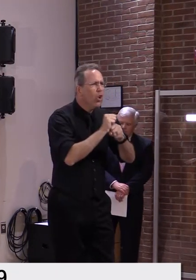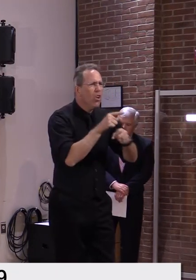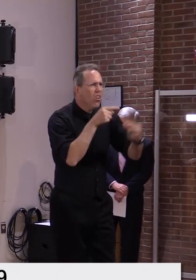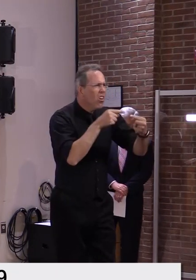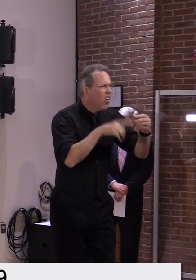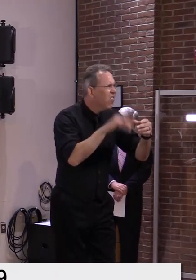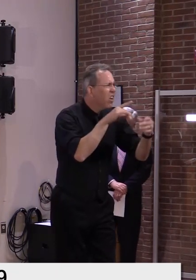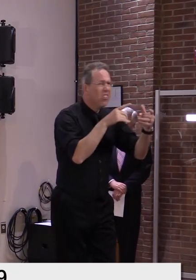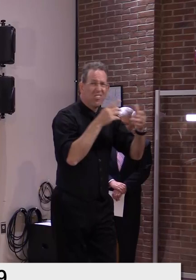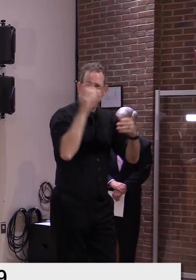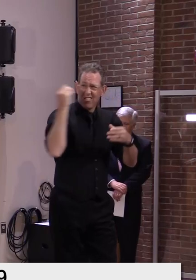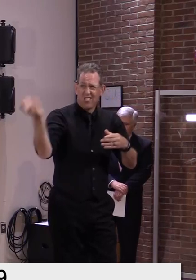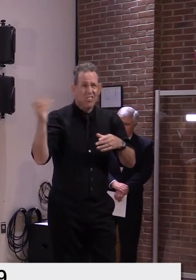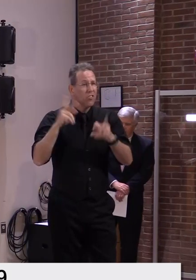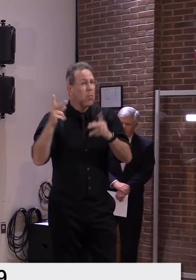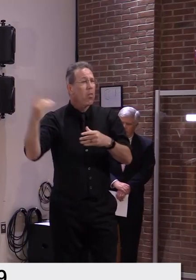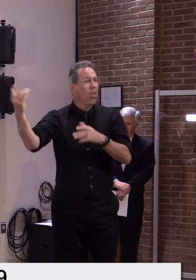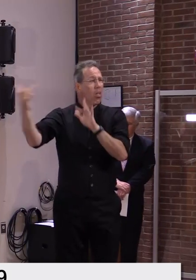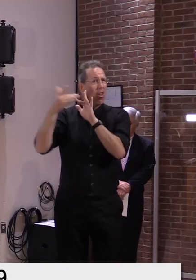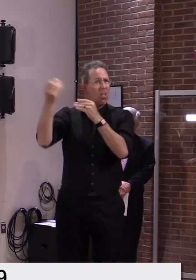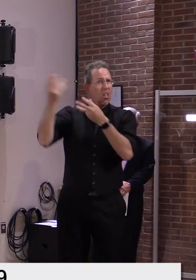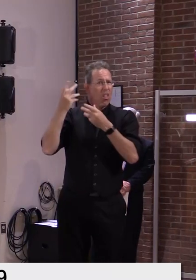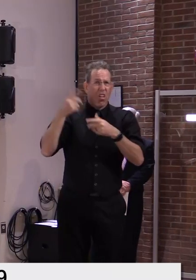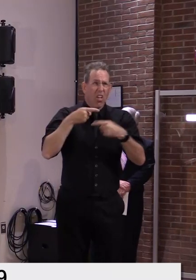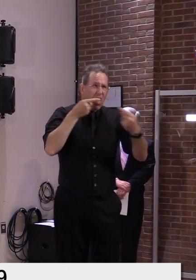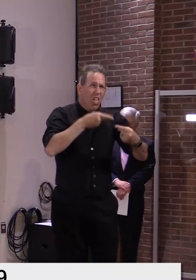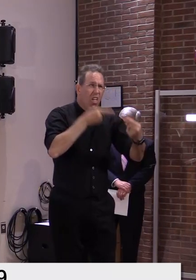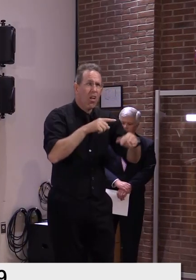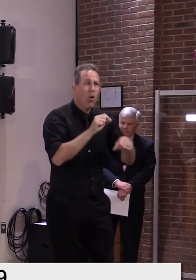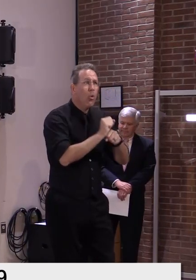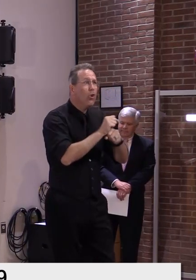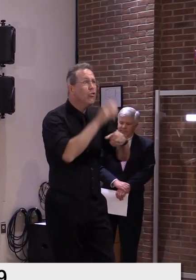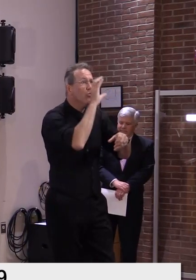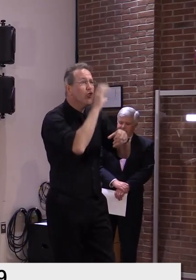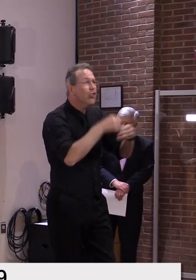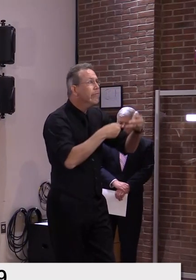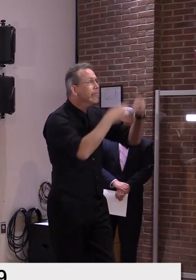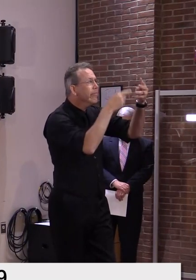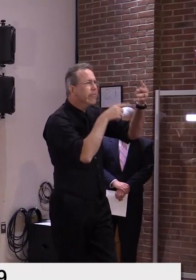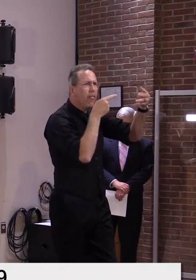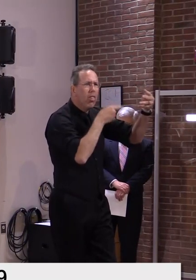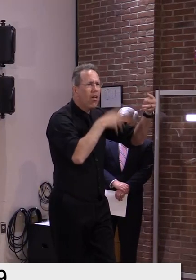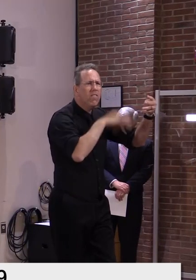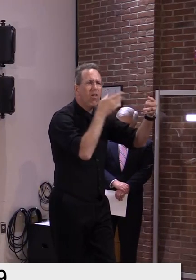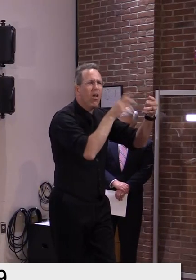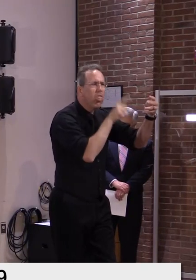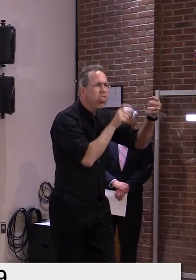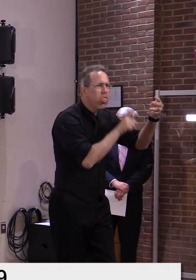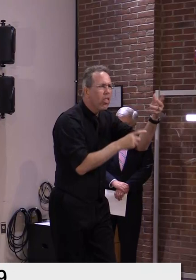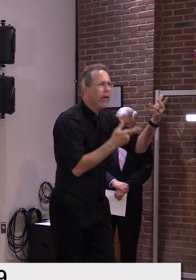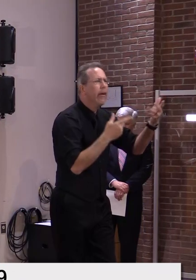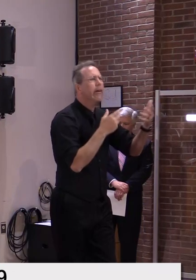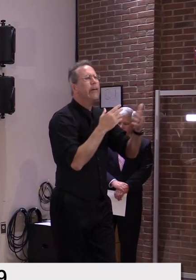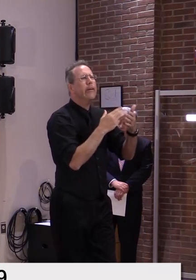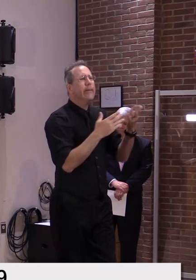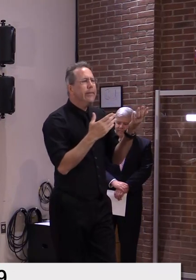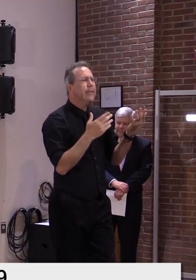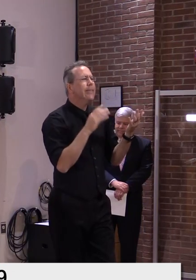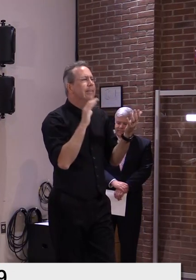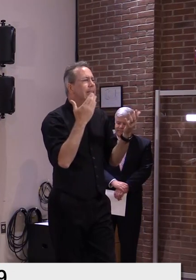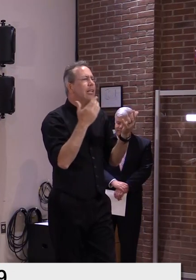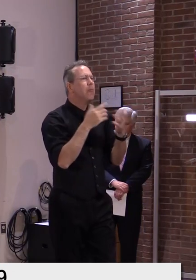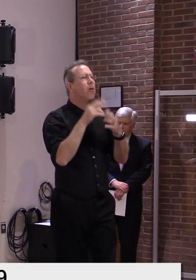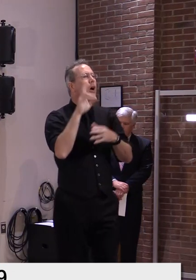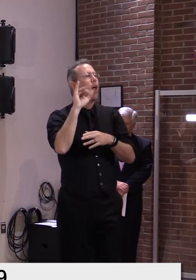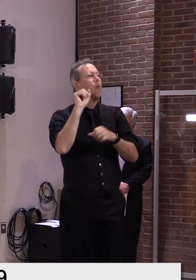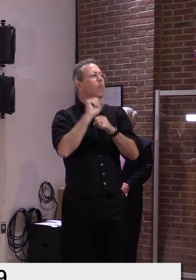claims. And yesterday, the DOL issued another notice acknowledging that issues are still ongoing. Do you have any more details you can share on